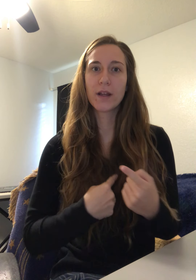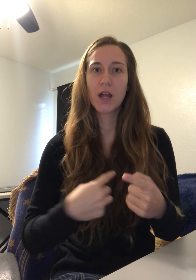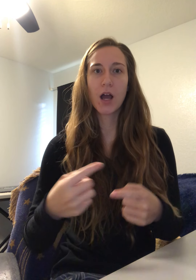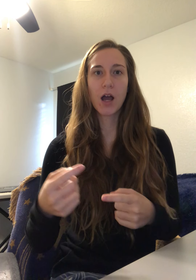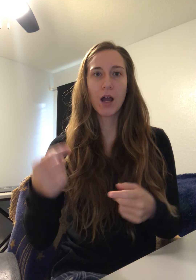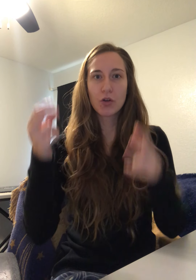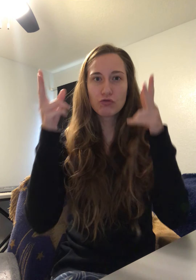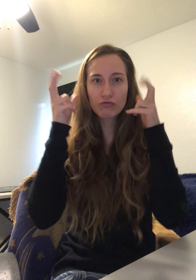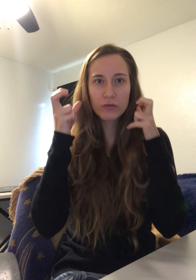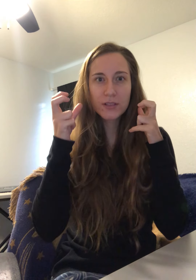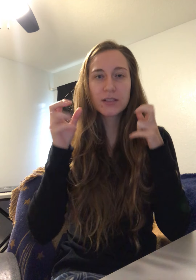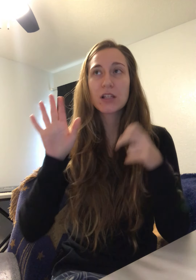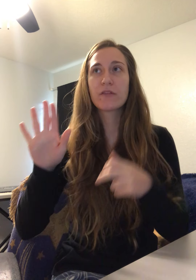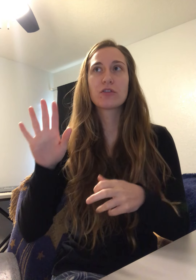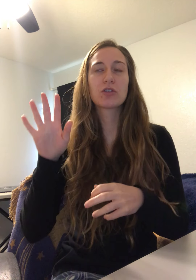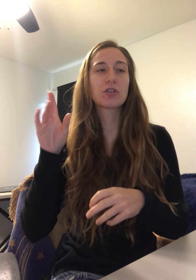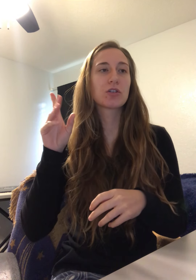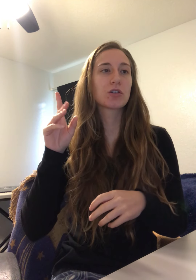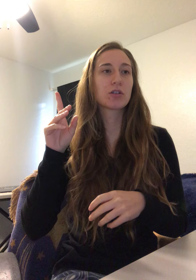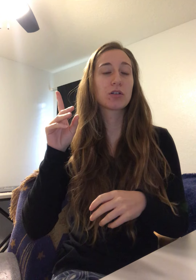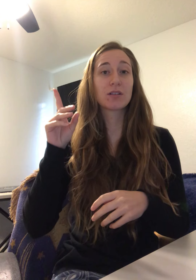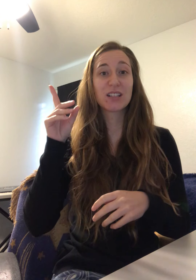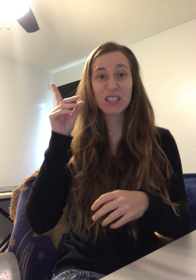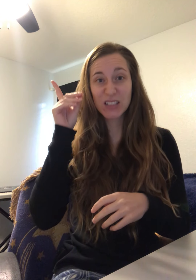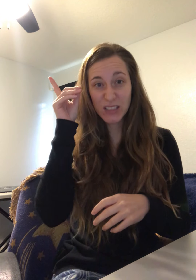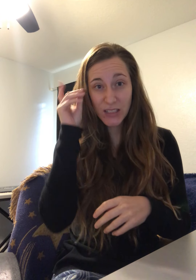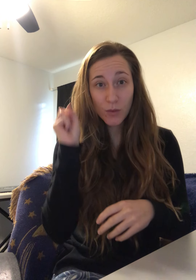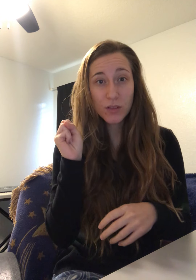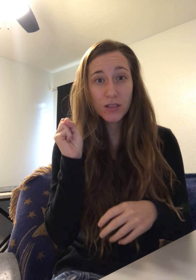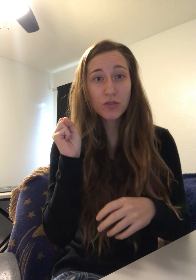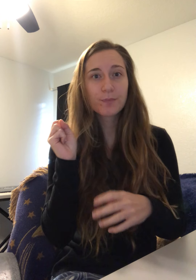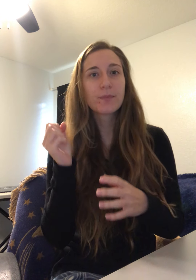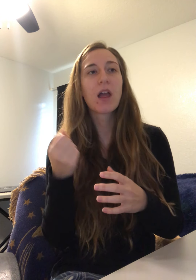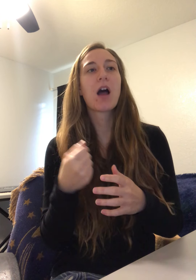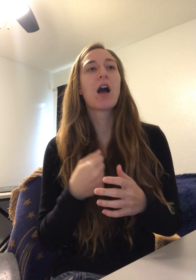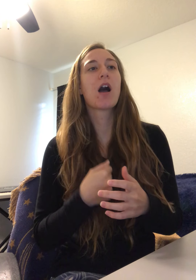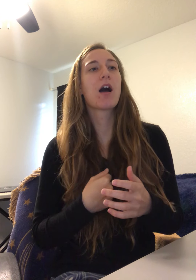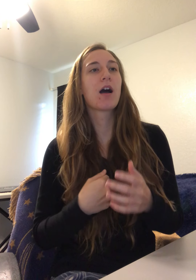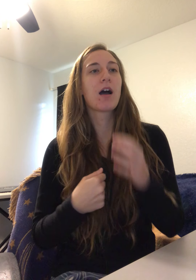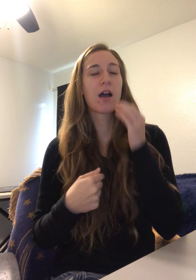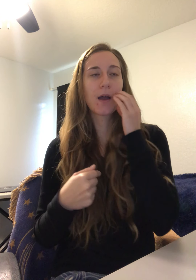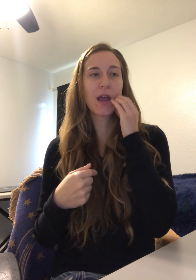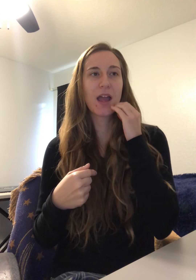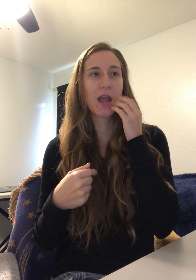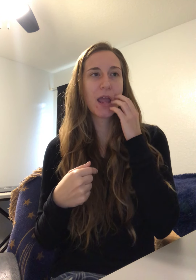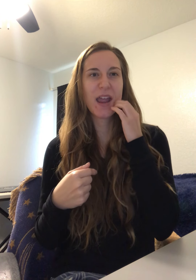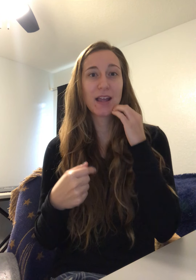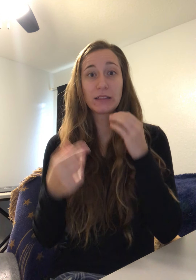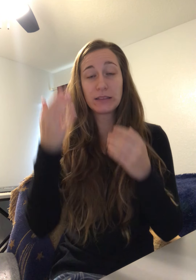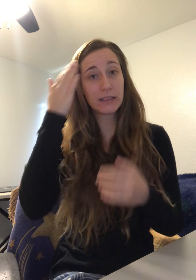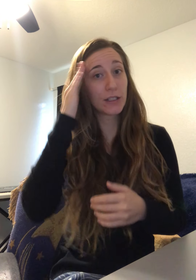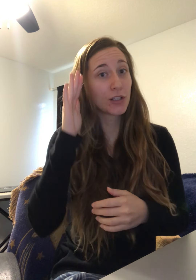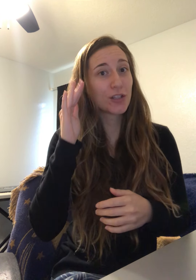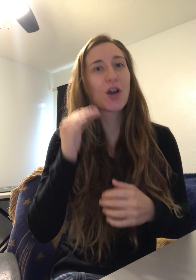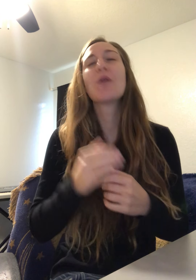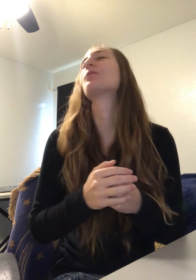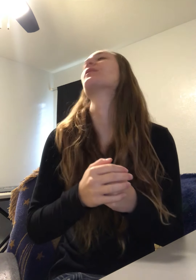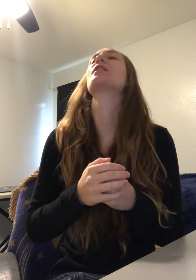has to be so open, because maybe, like Pippa, she's going to be talking and doing sign language and singing and